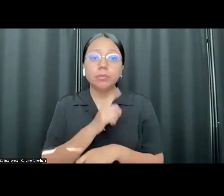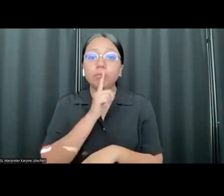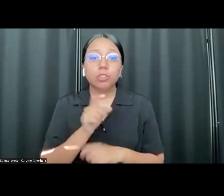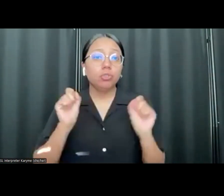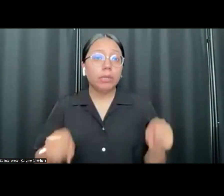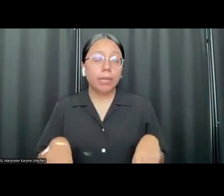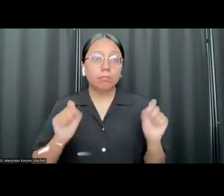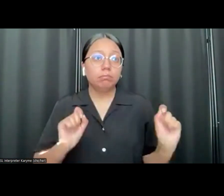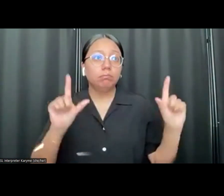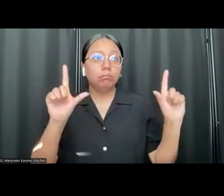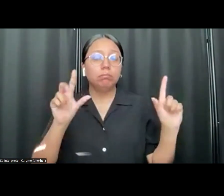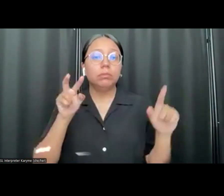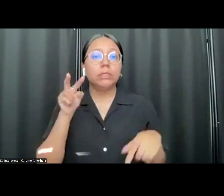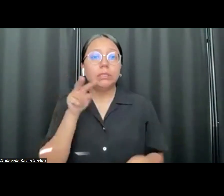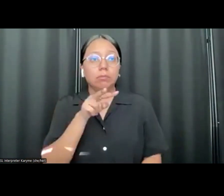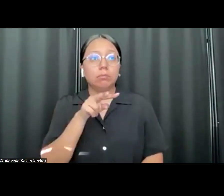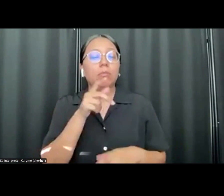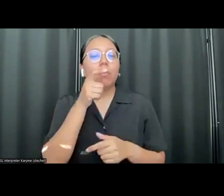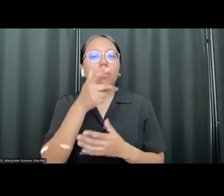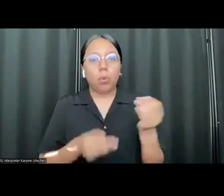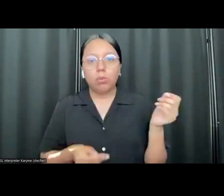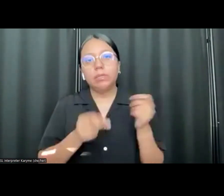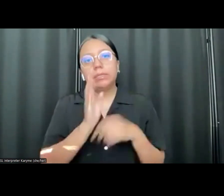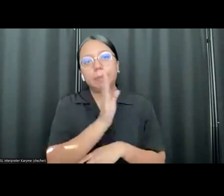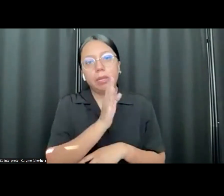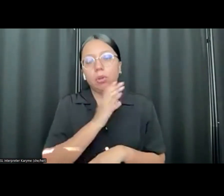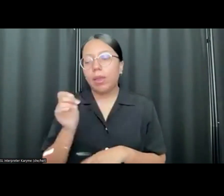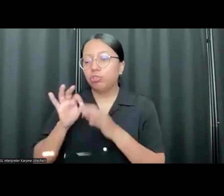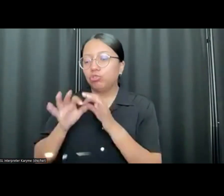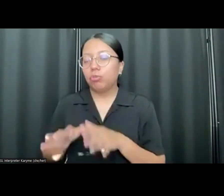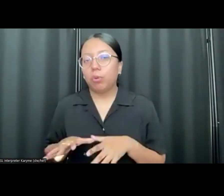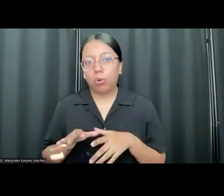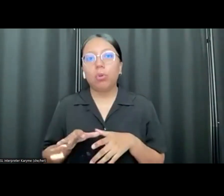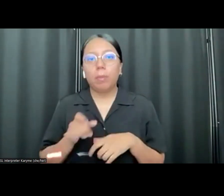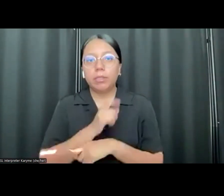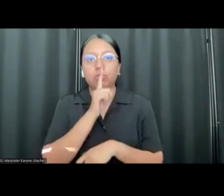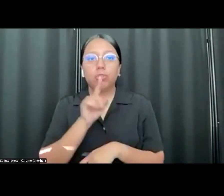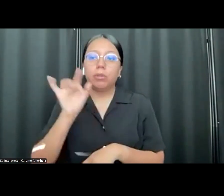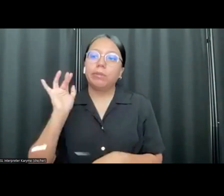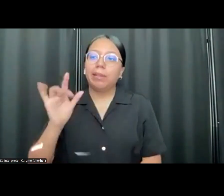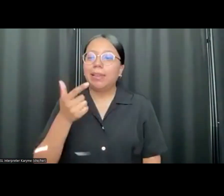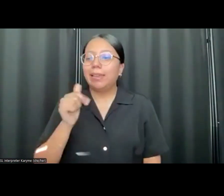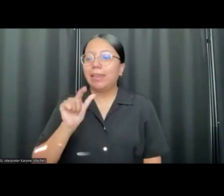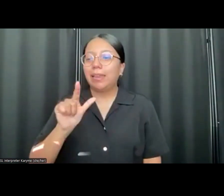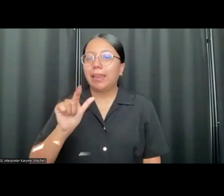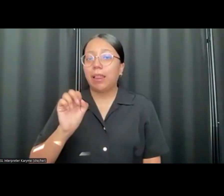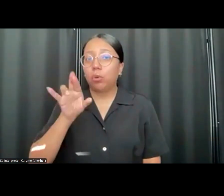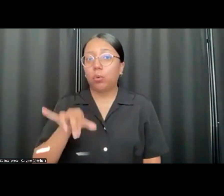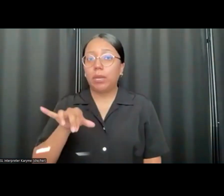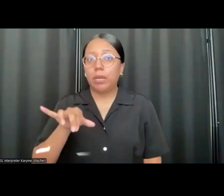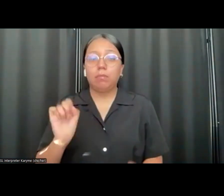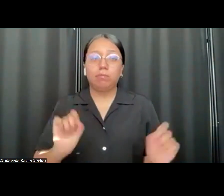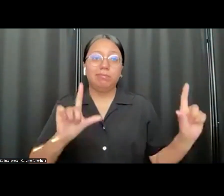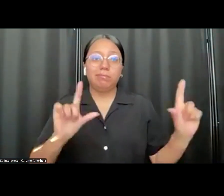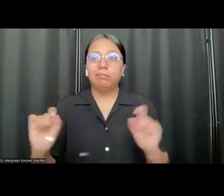ASL interpreter. Ensure that your view is side-by-side gallery. The options will change as speakers share their screen